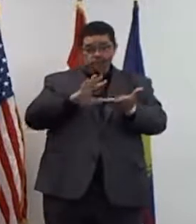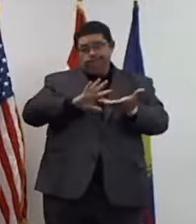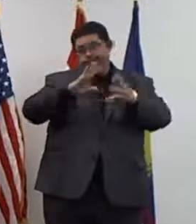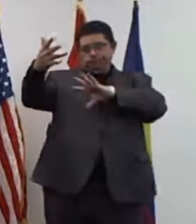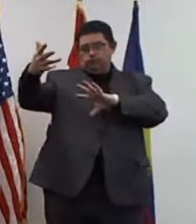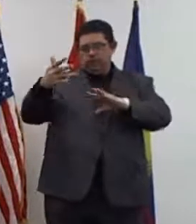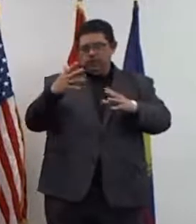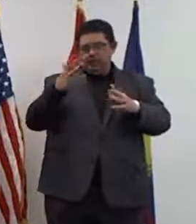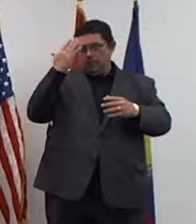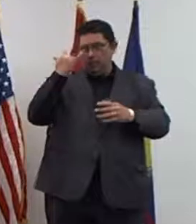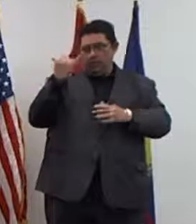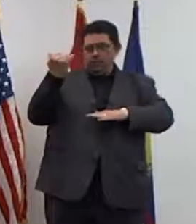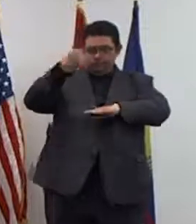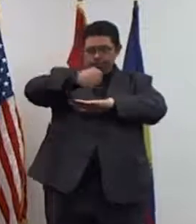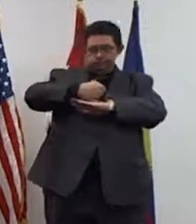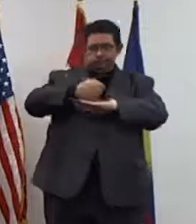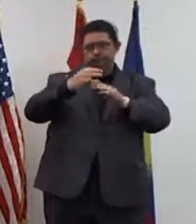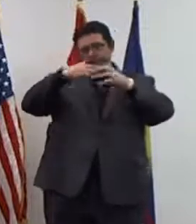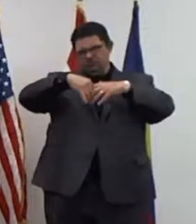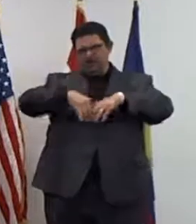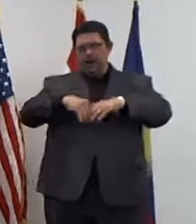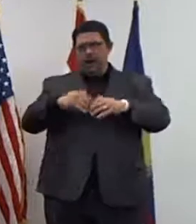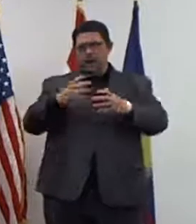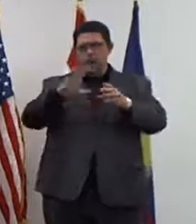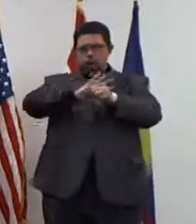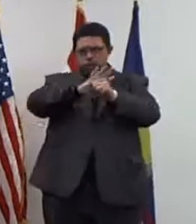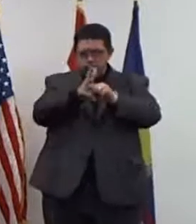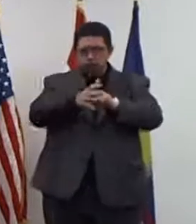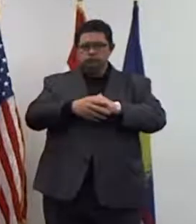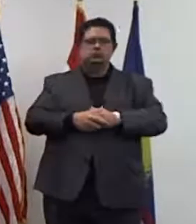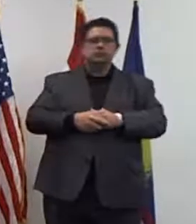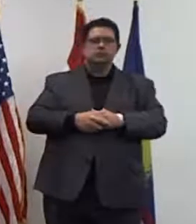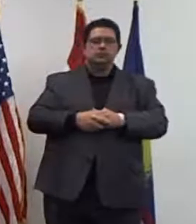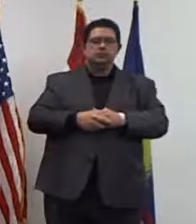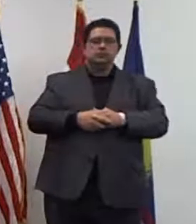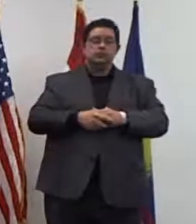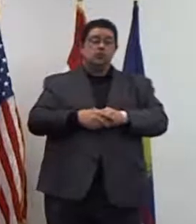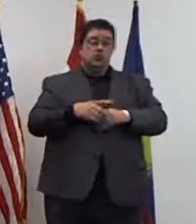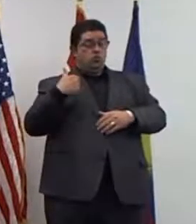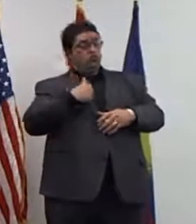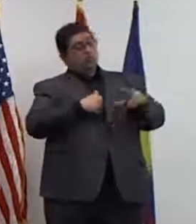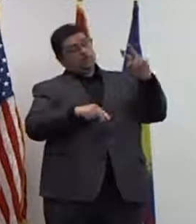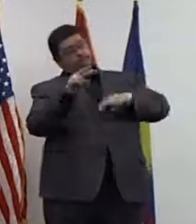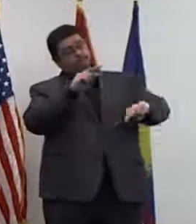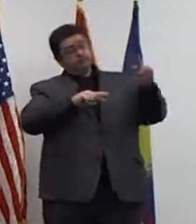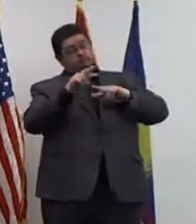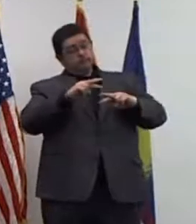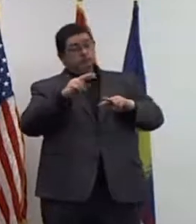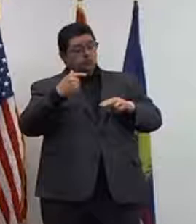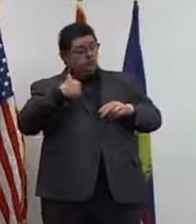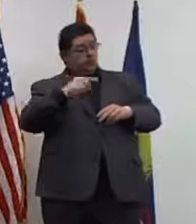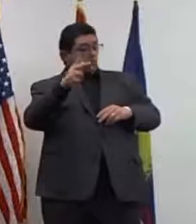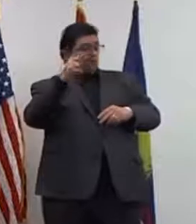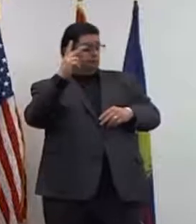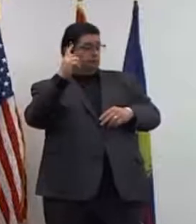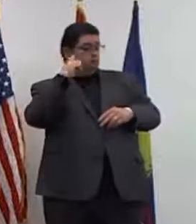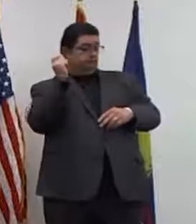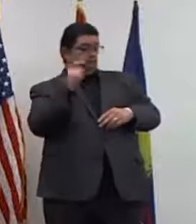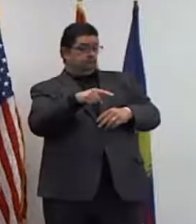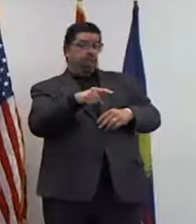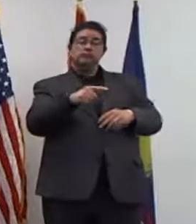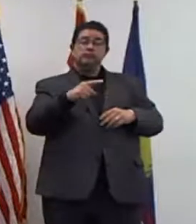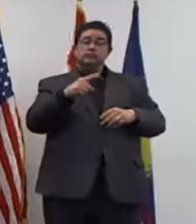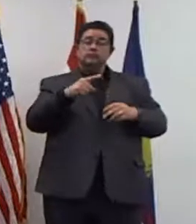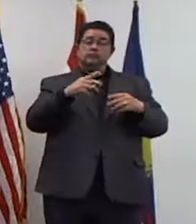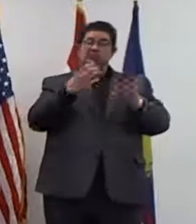the shutdown. Now, based on those conversations, we've determined that economic recovery from COVID-19 and the